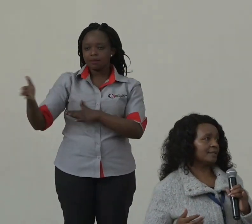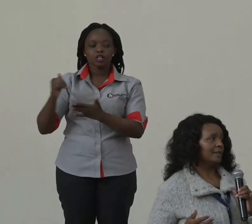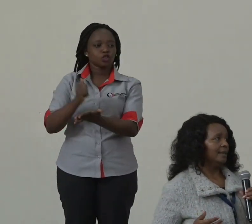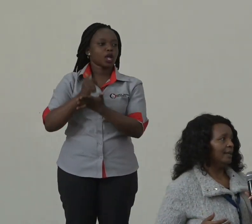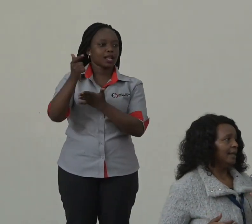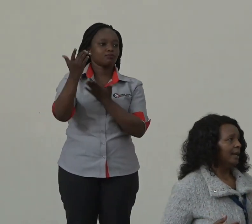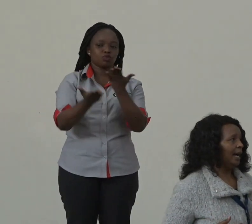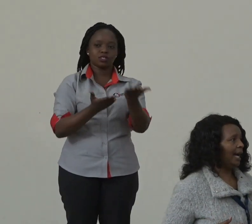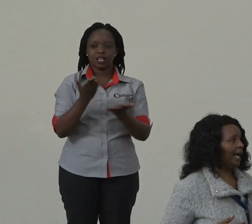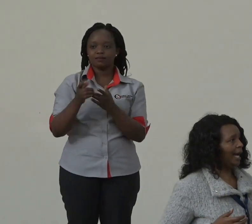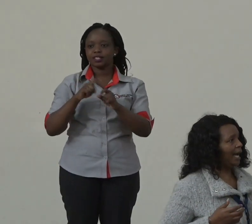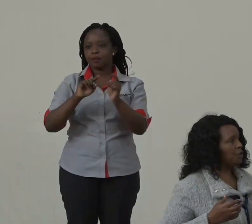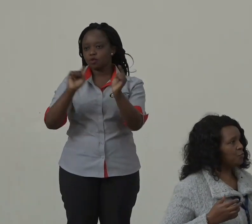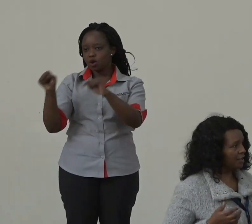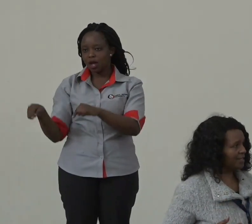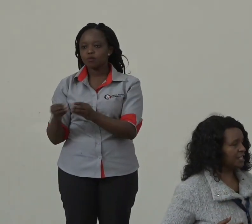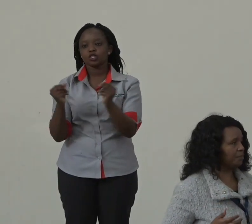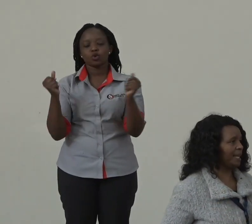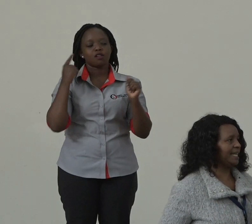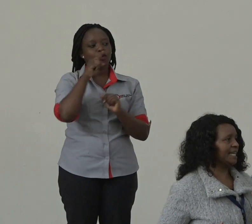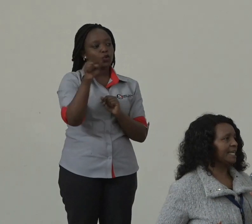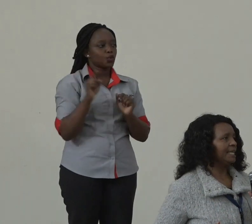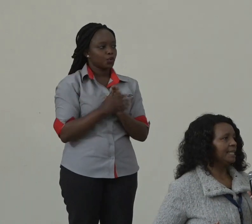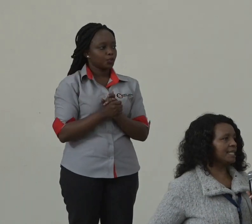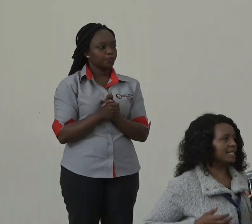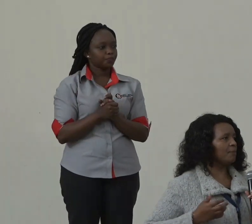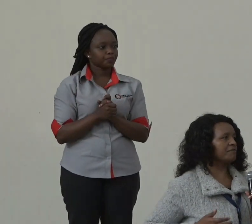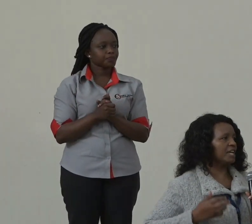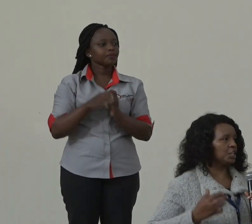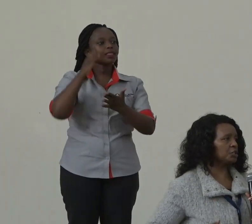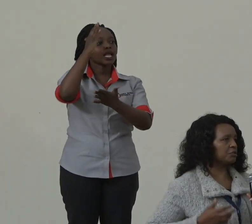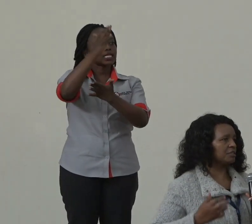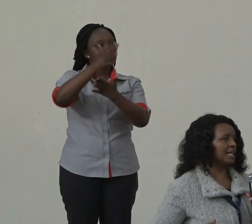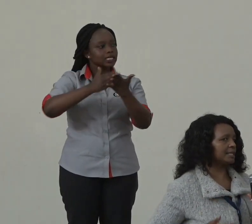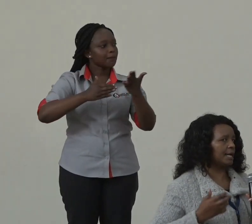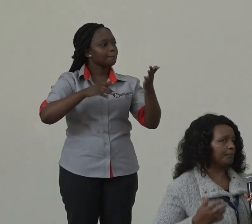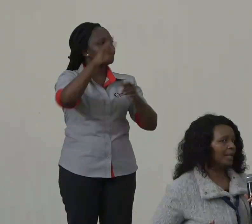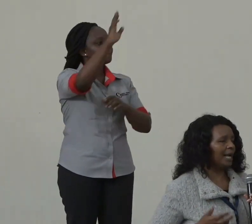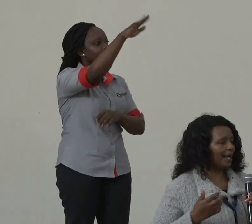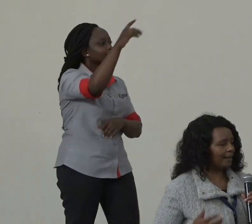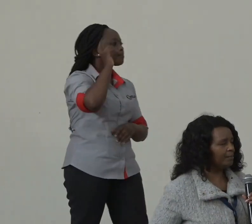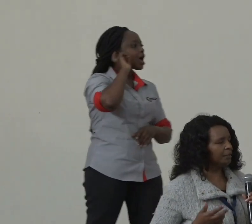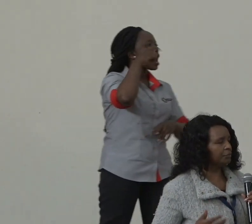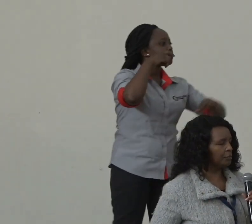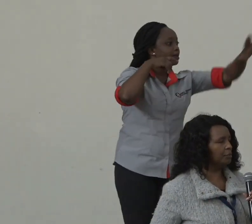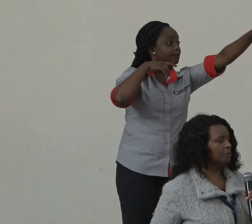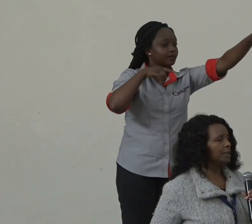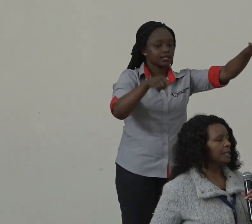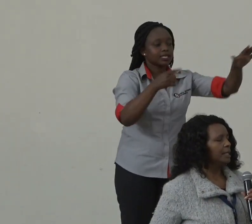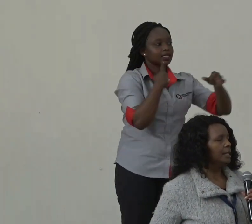Yes. I was explaining that some of the issues that are coming